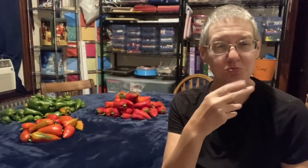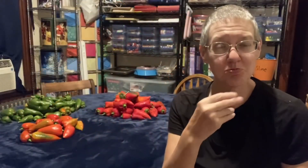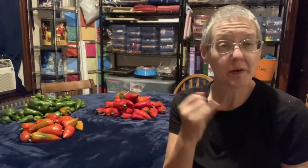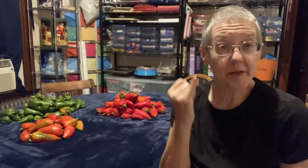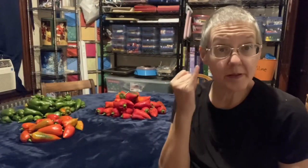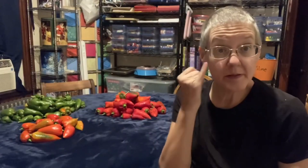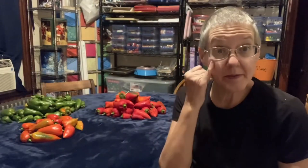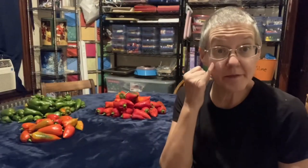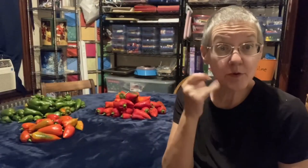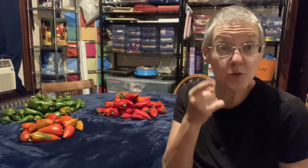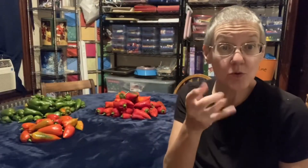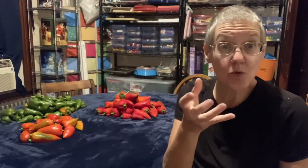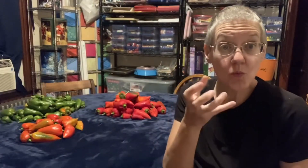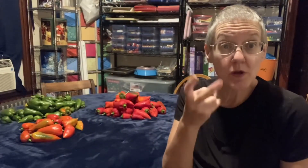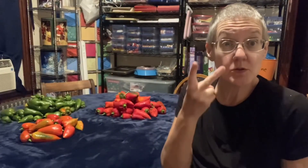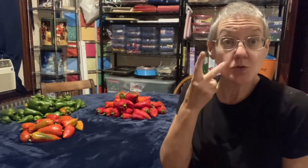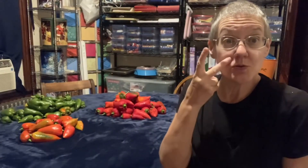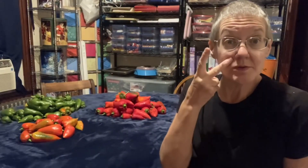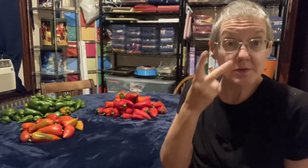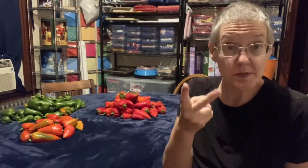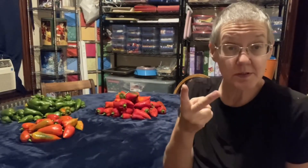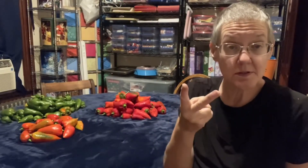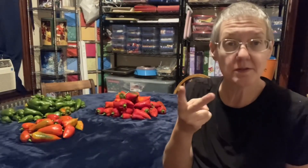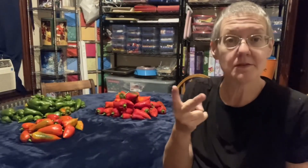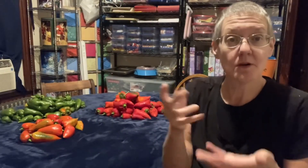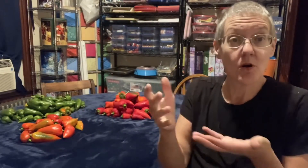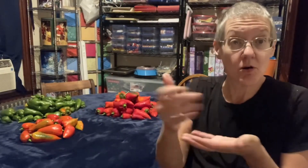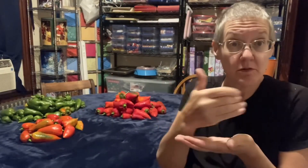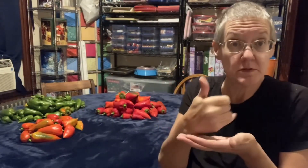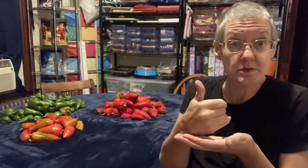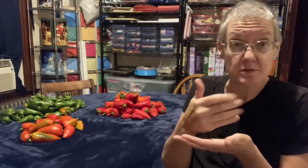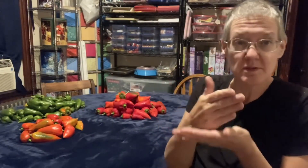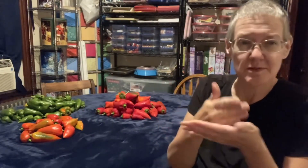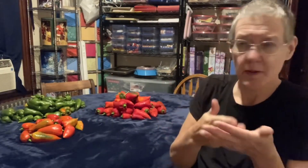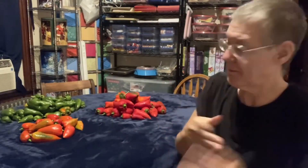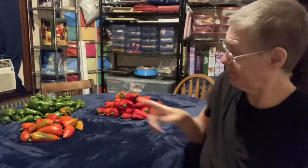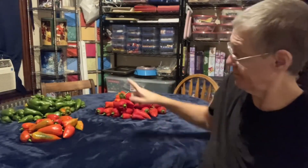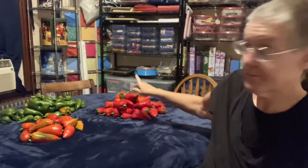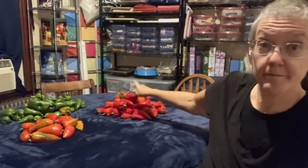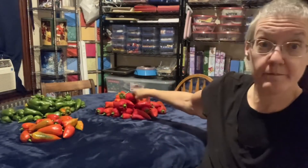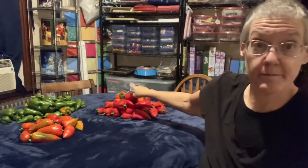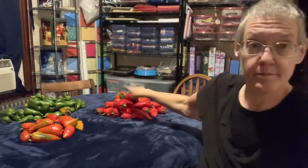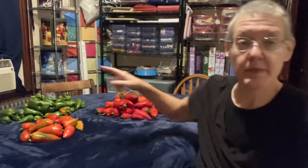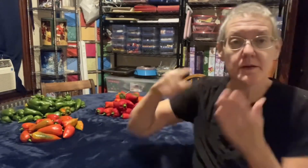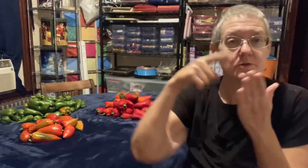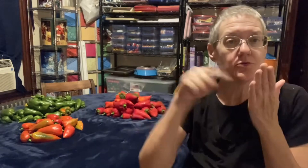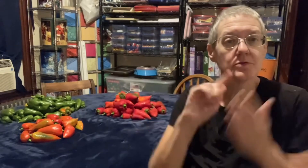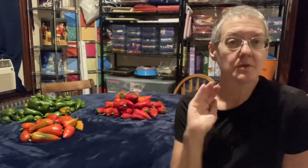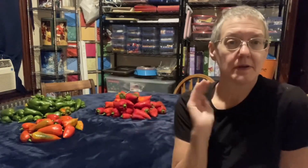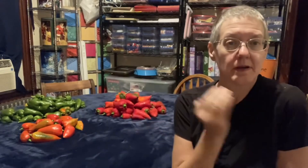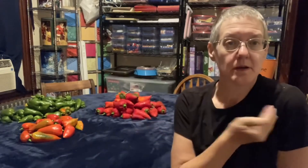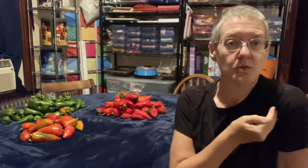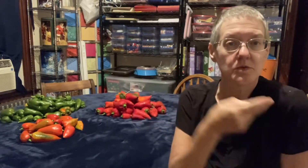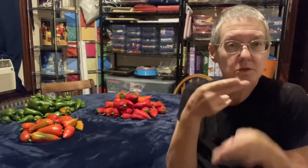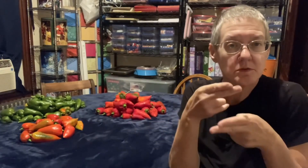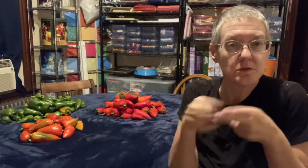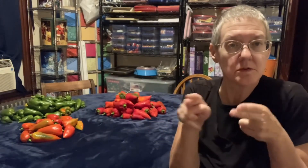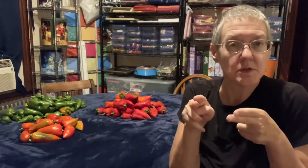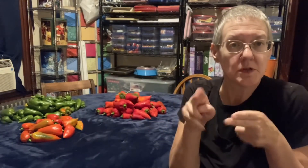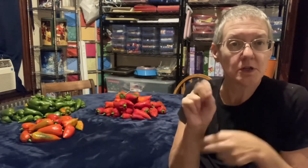These are beautiful. Now, if you want to see me harvesting these other peppers, check our